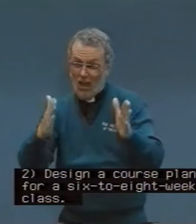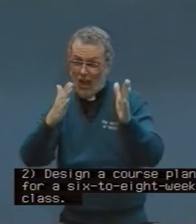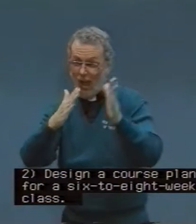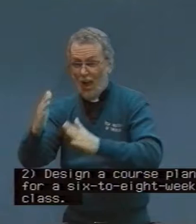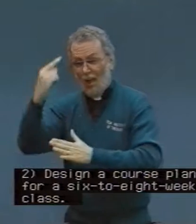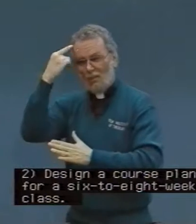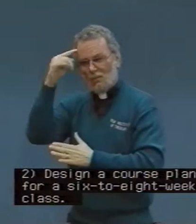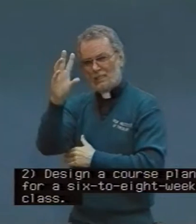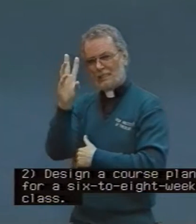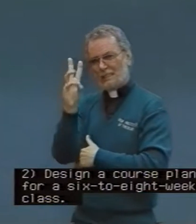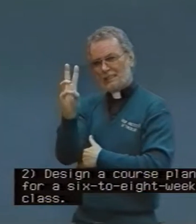class.